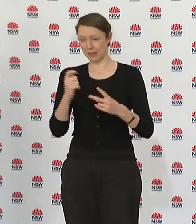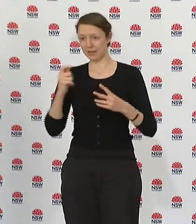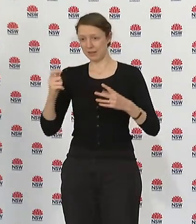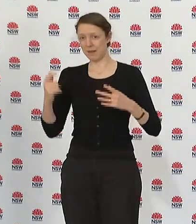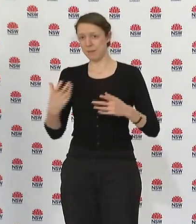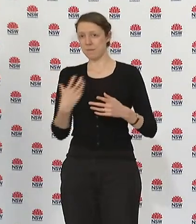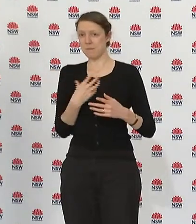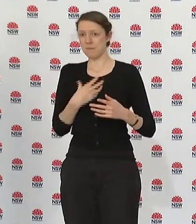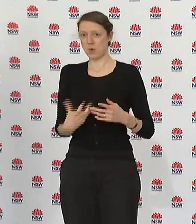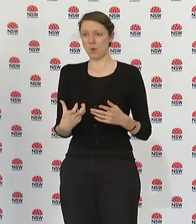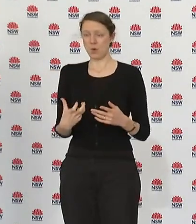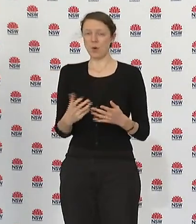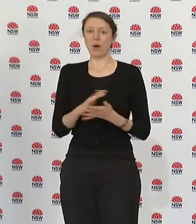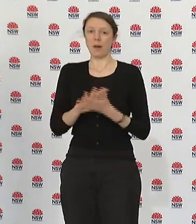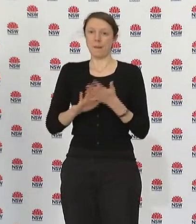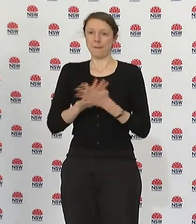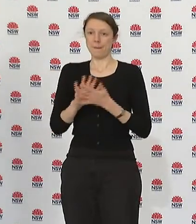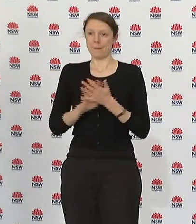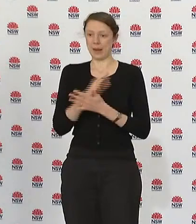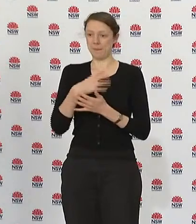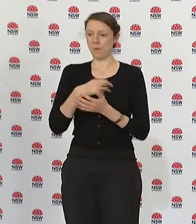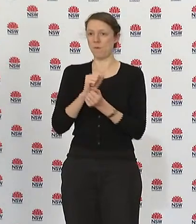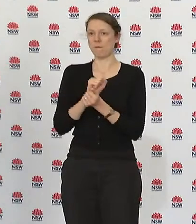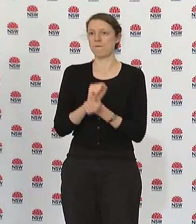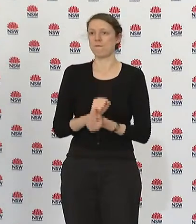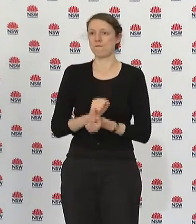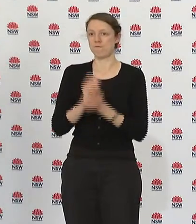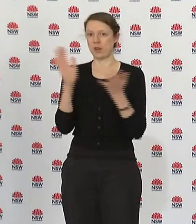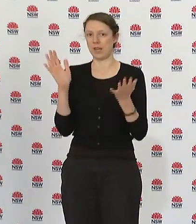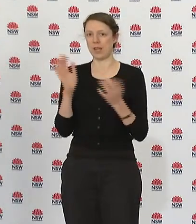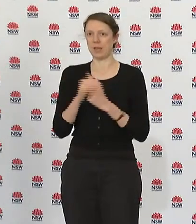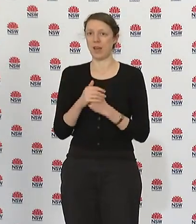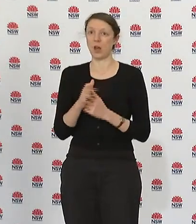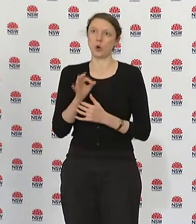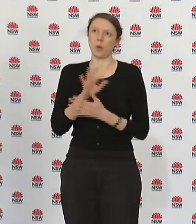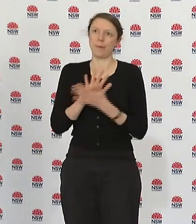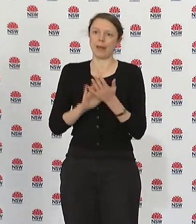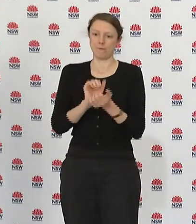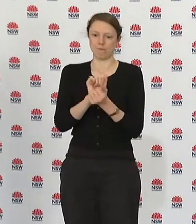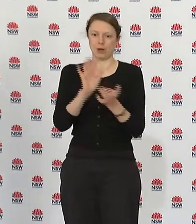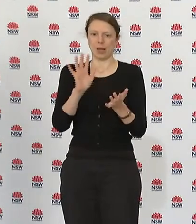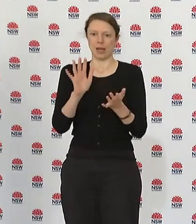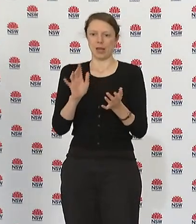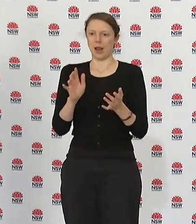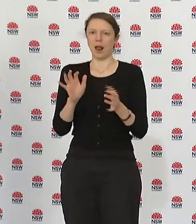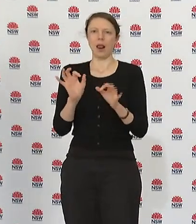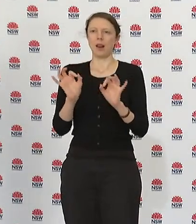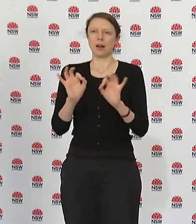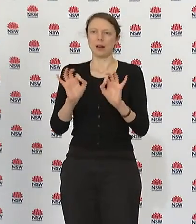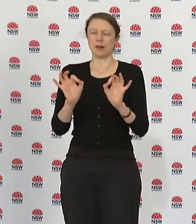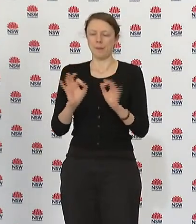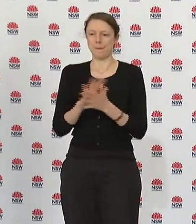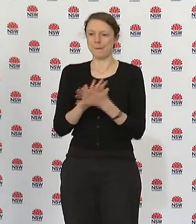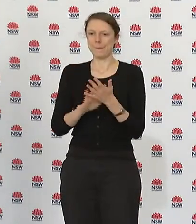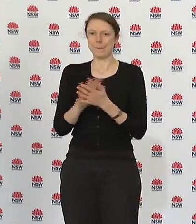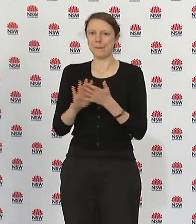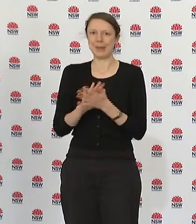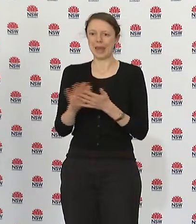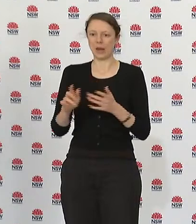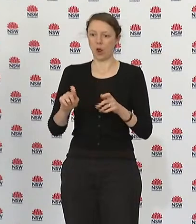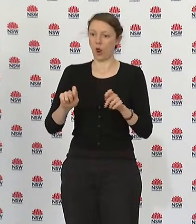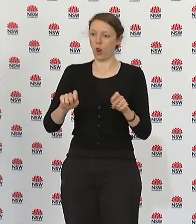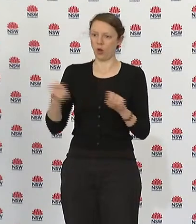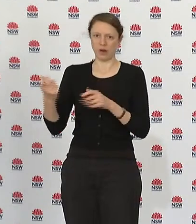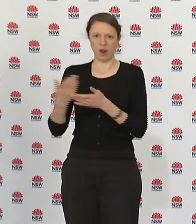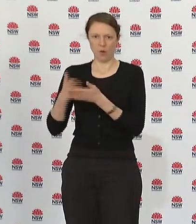outlook for living life more freely. And when I mean more freely, not just about getting out of the lockdown, but looking forward to having international borders come